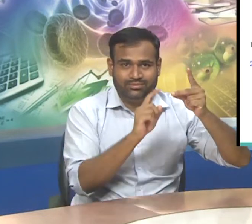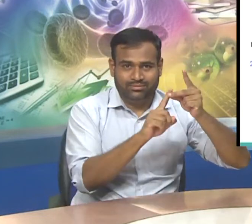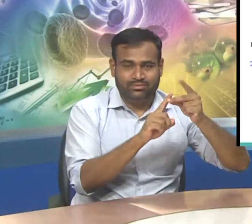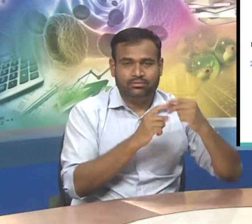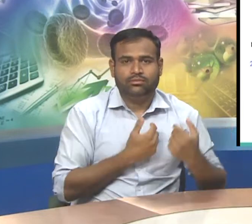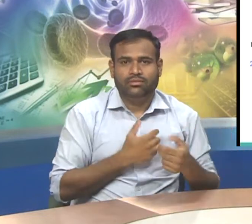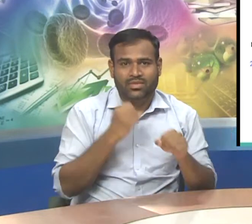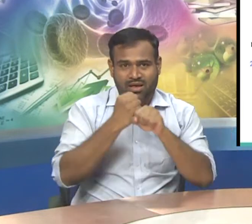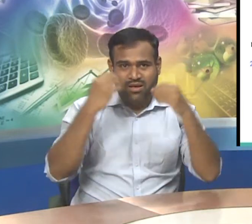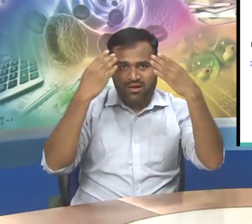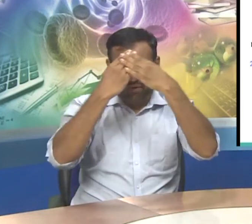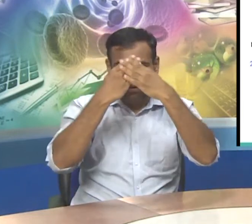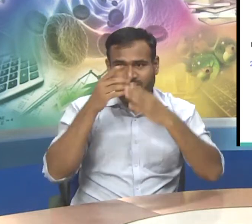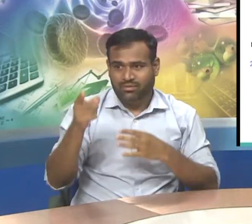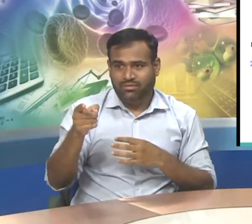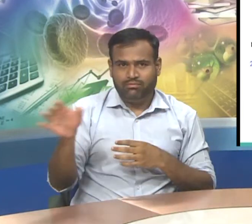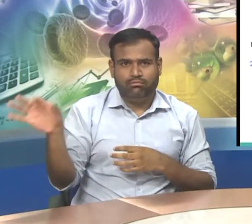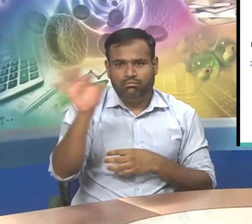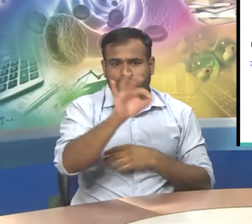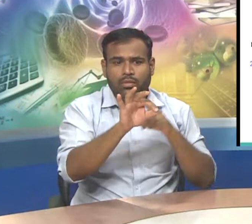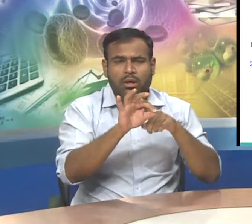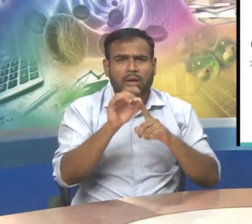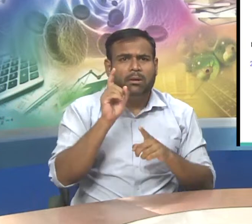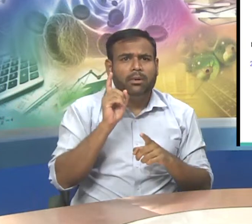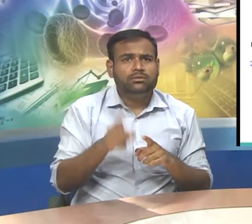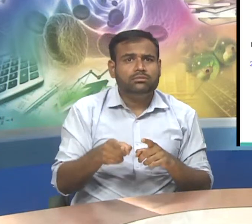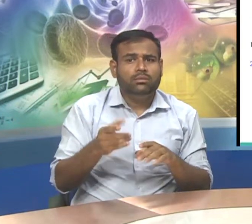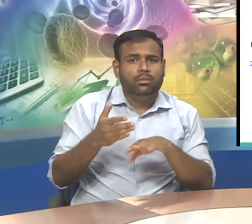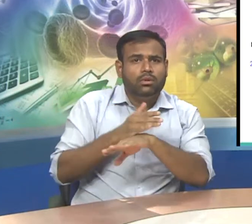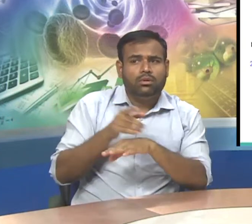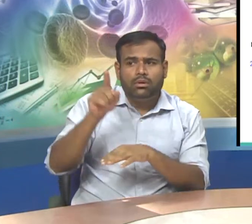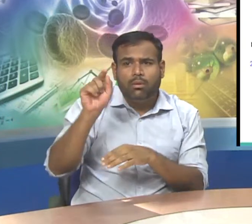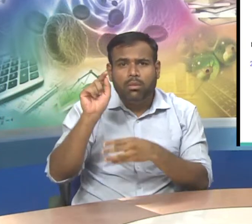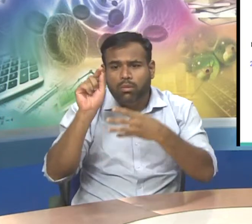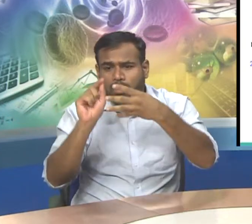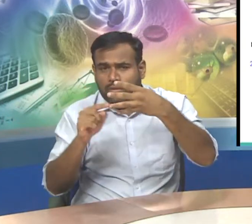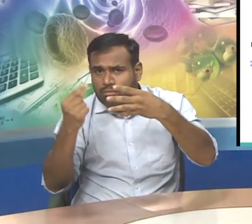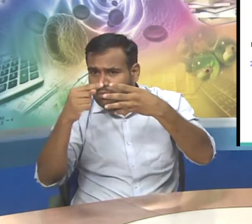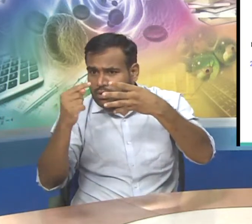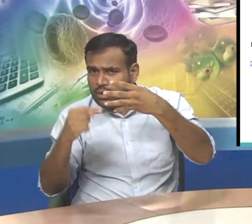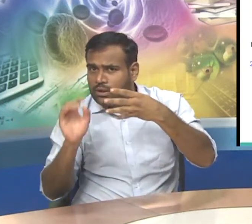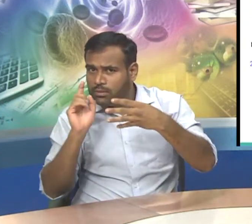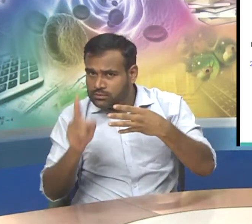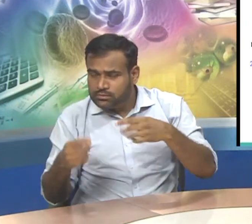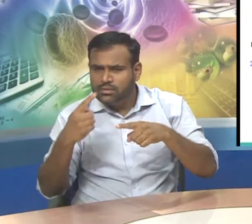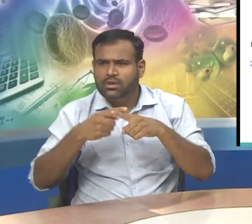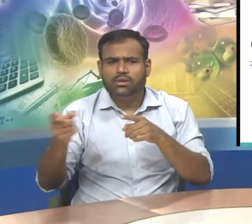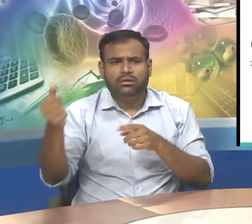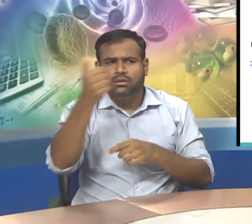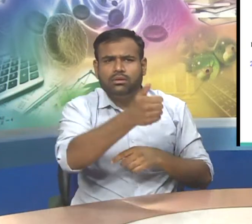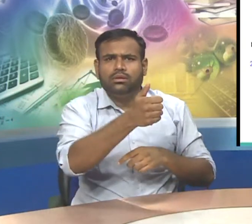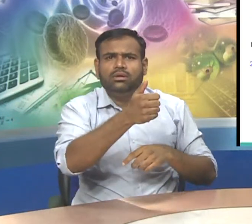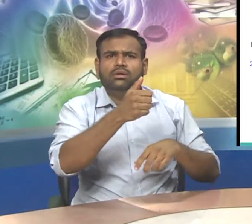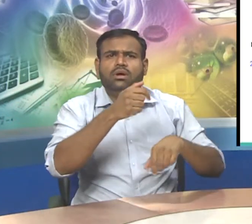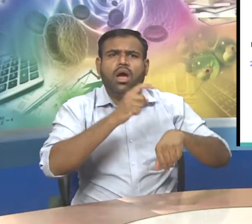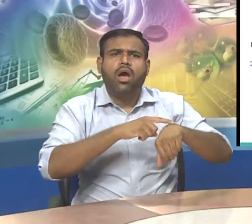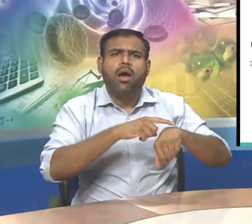And the next objective of this lesson is we will be able to understand the qualifications, tenure and